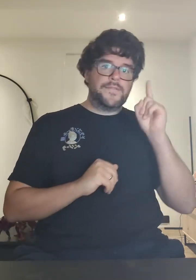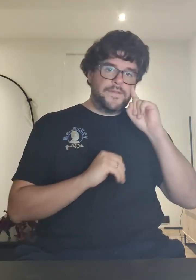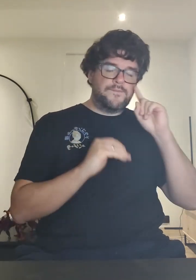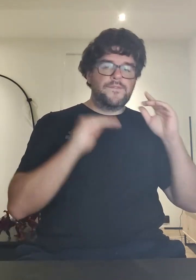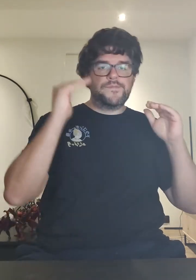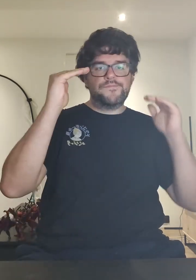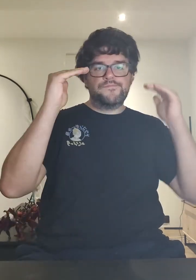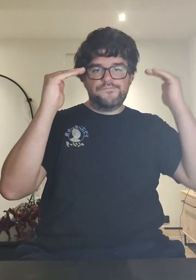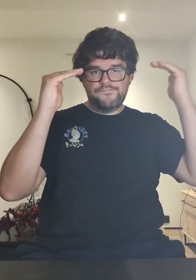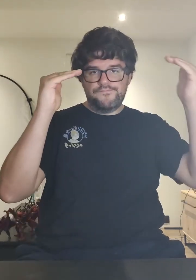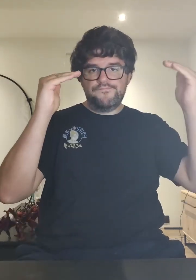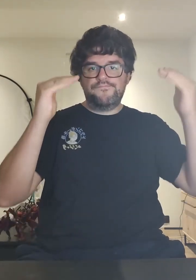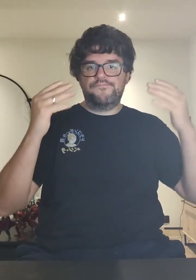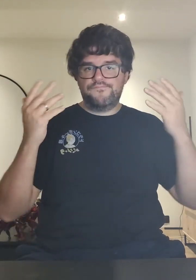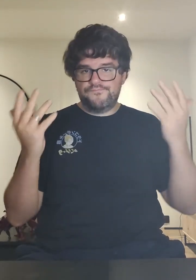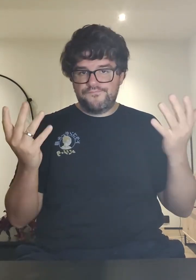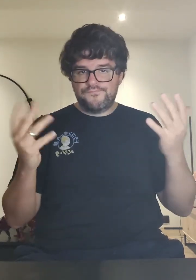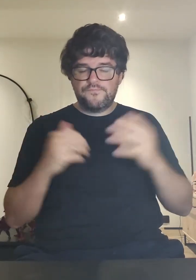are children of deaf adults.